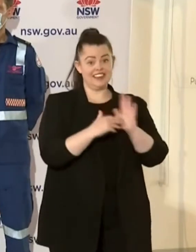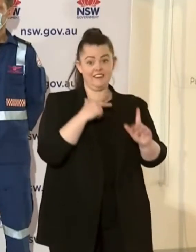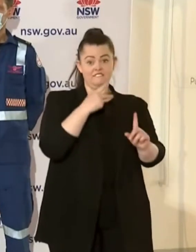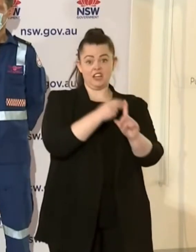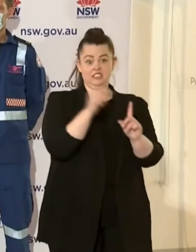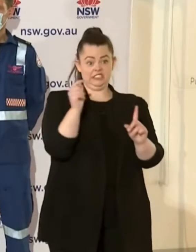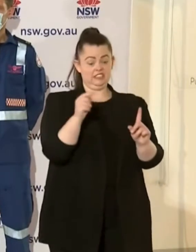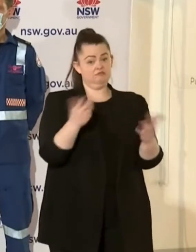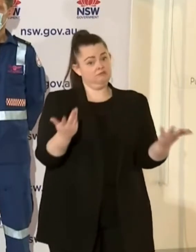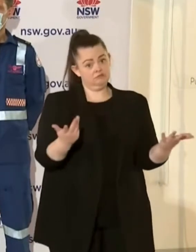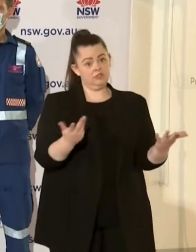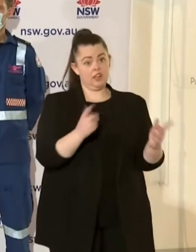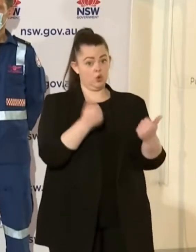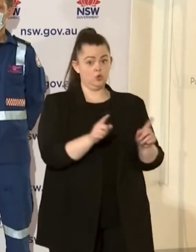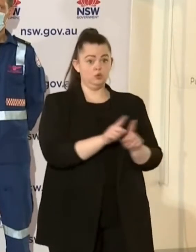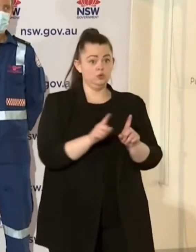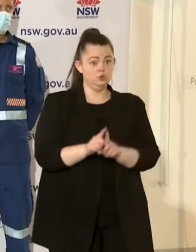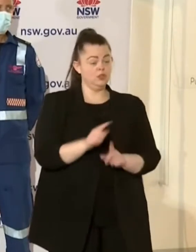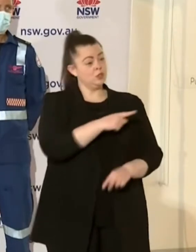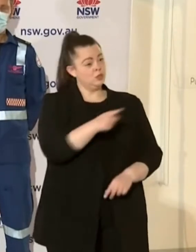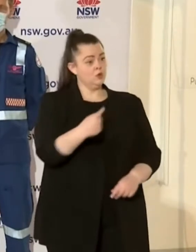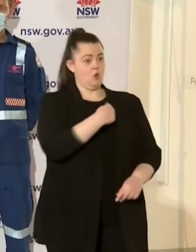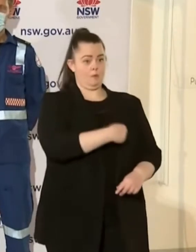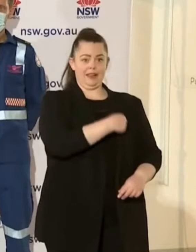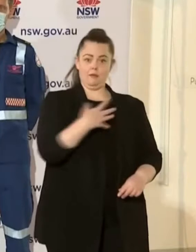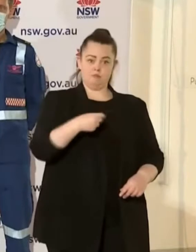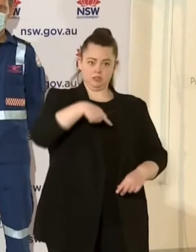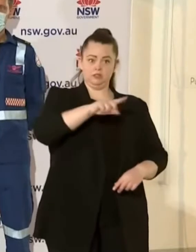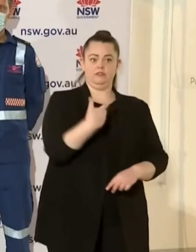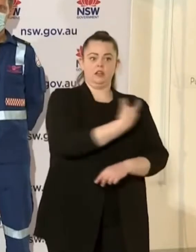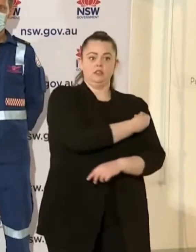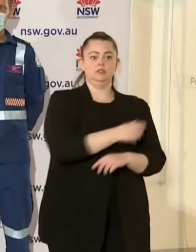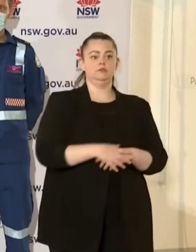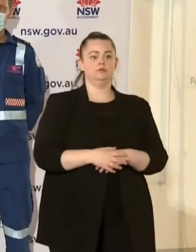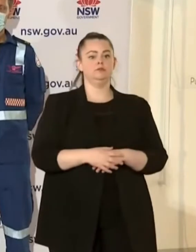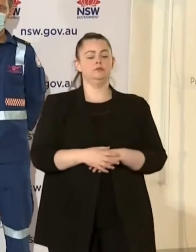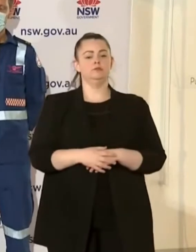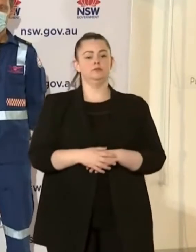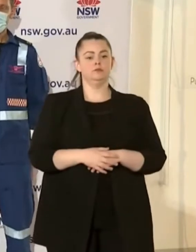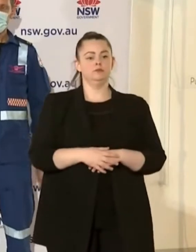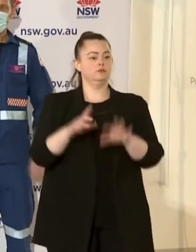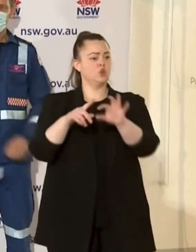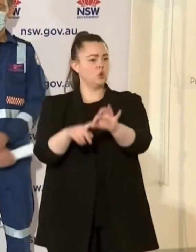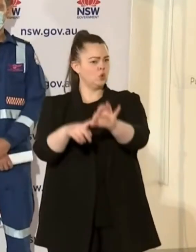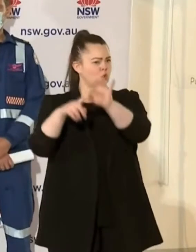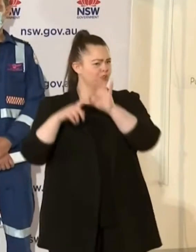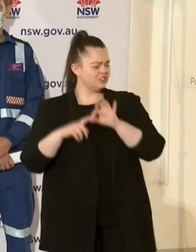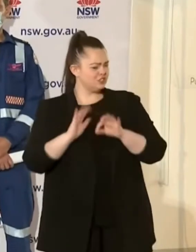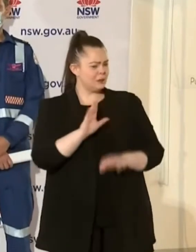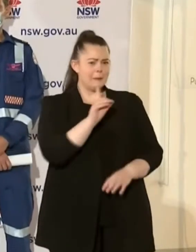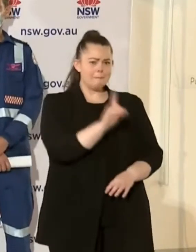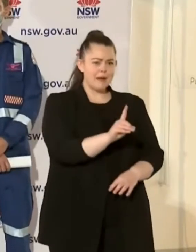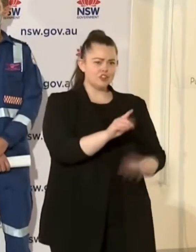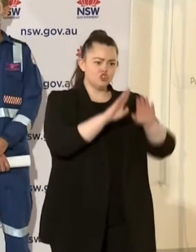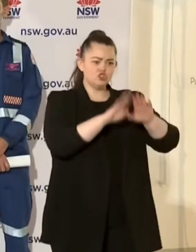obligation. Go and get vaccinated. Will those 16, 17-year-olds get the vaccine before? Sorry? Will those sort of 16, 17-year-olds